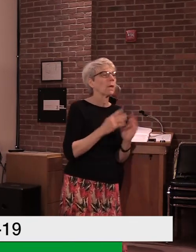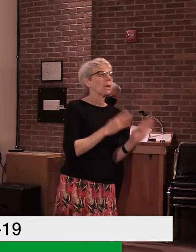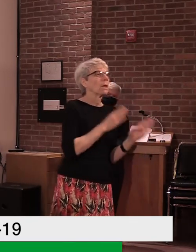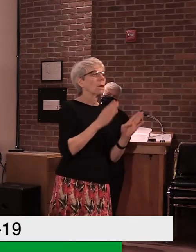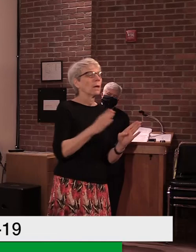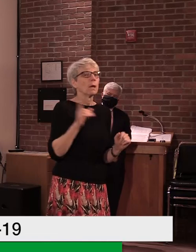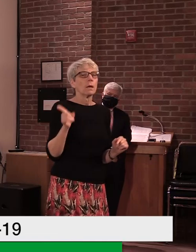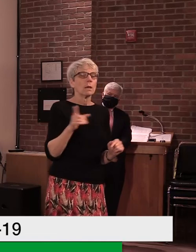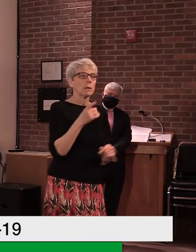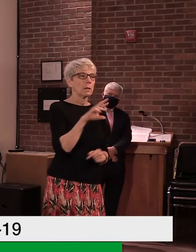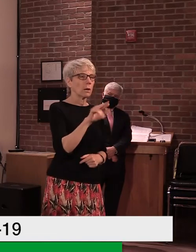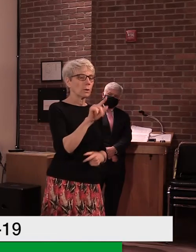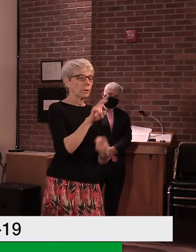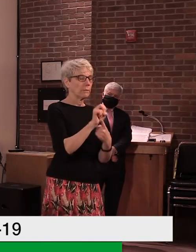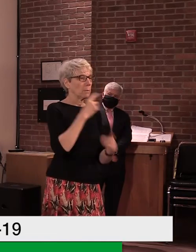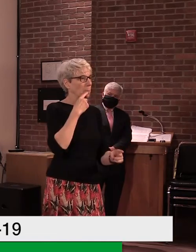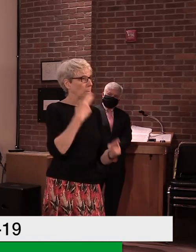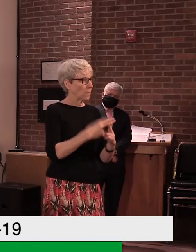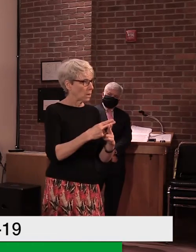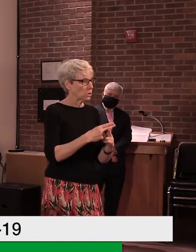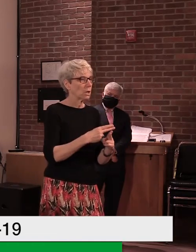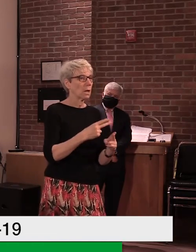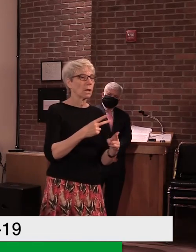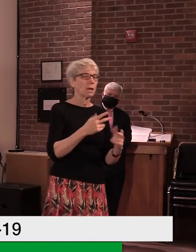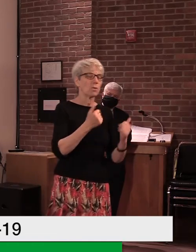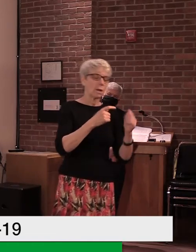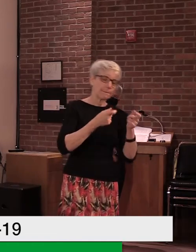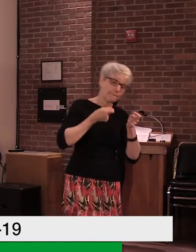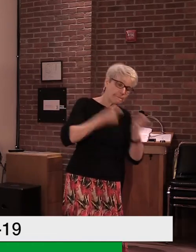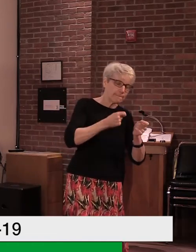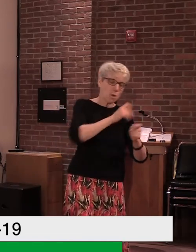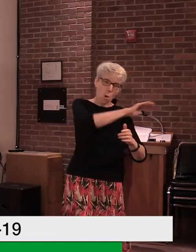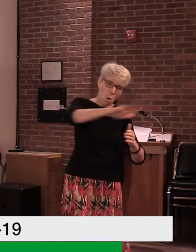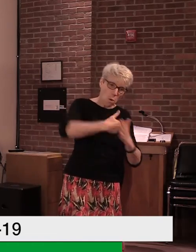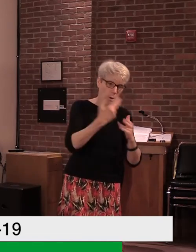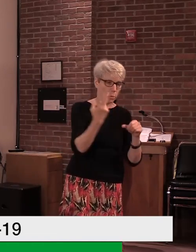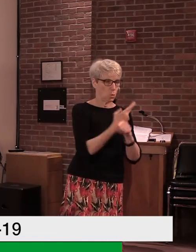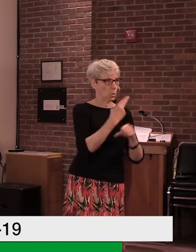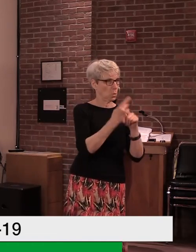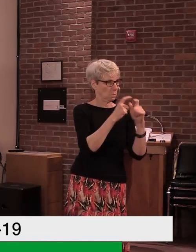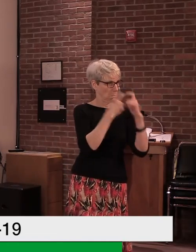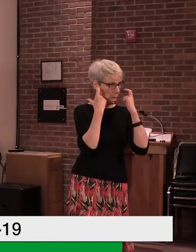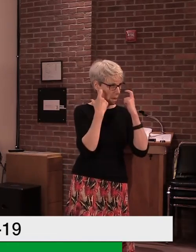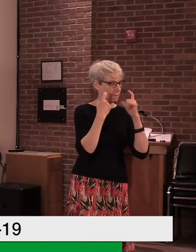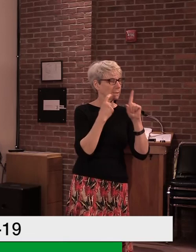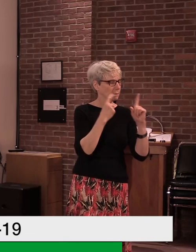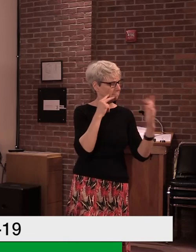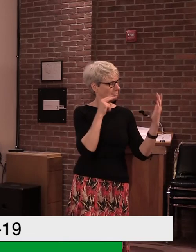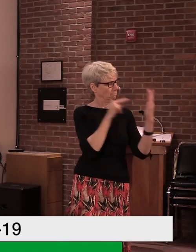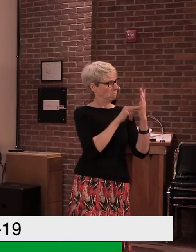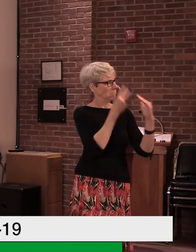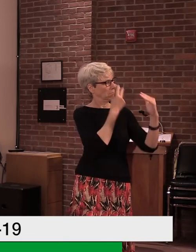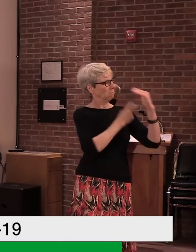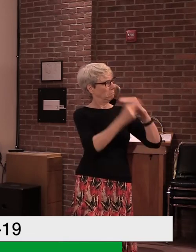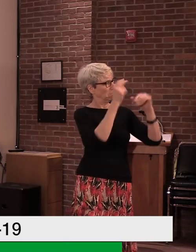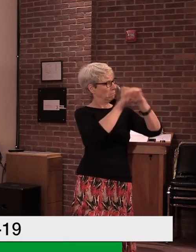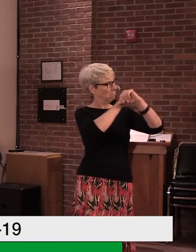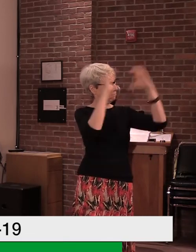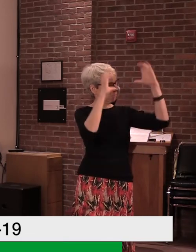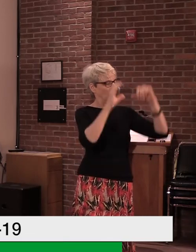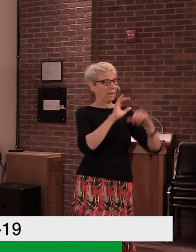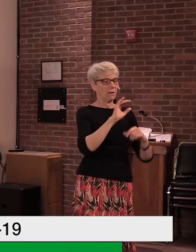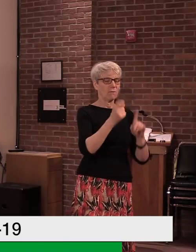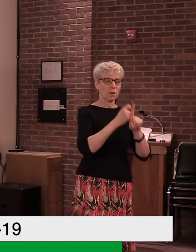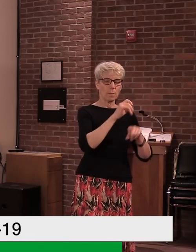terms of getting universal mask compliance, we showed some models earlier. One of them was from IHME that showed many of the states